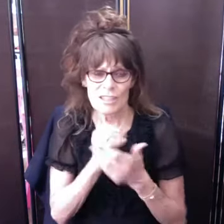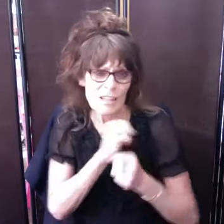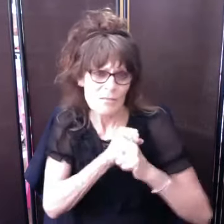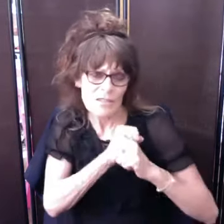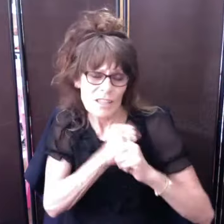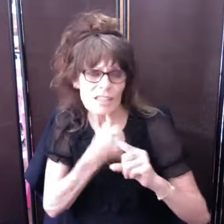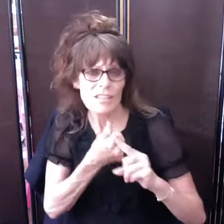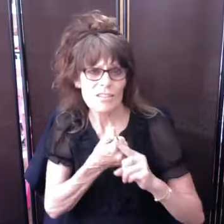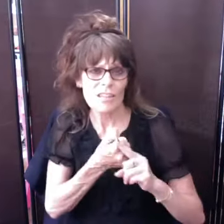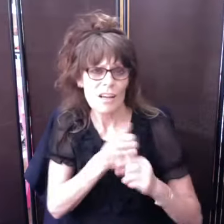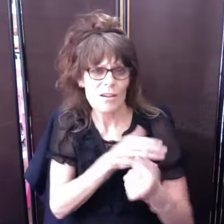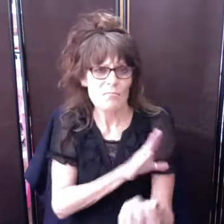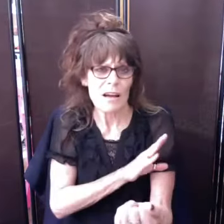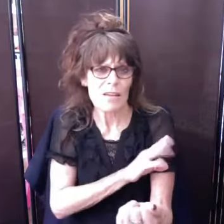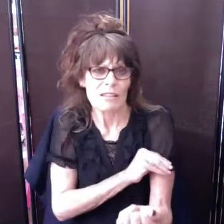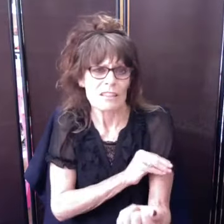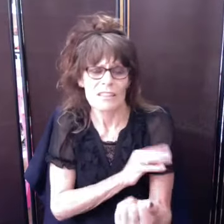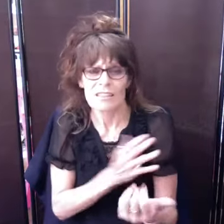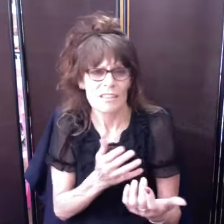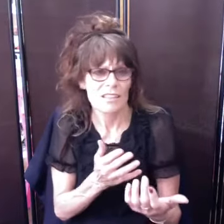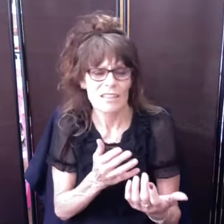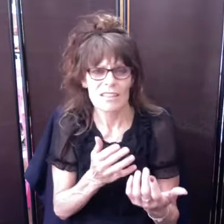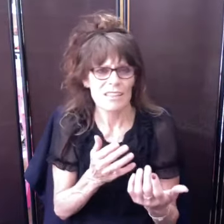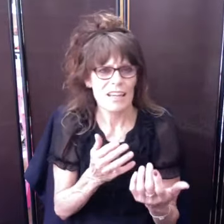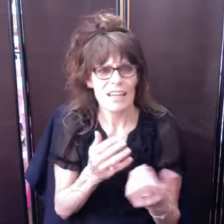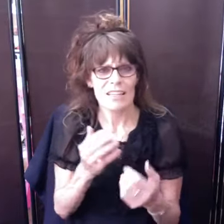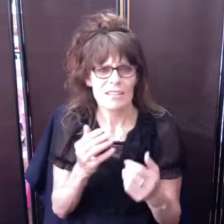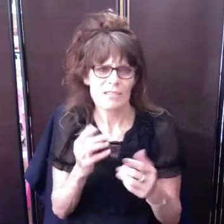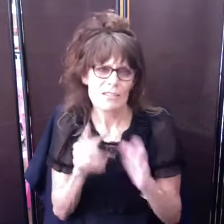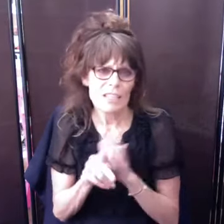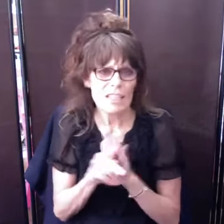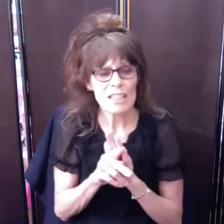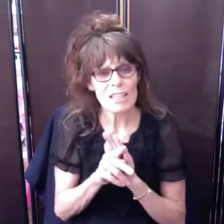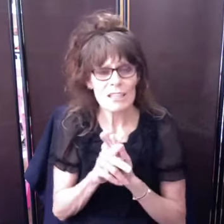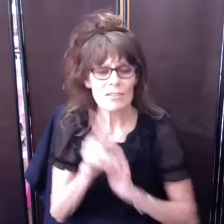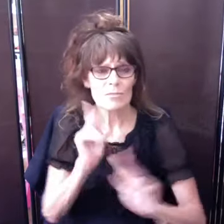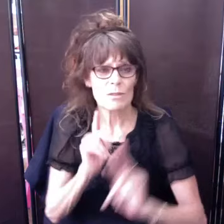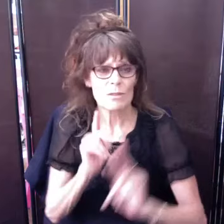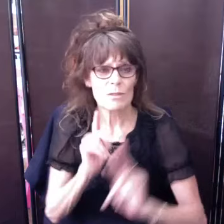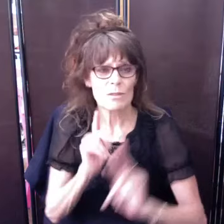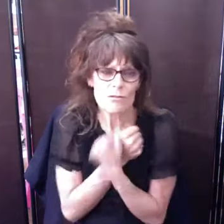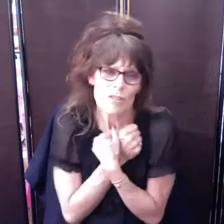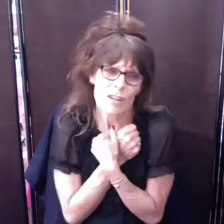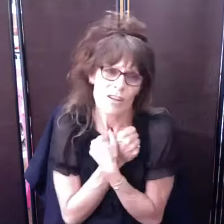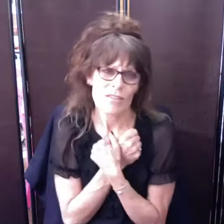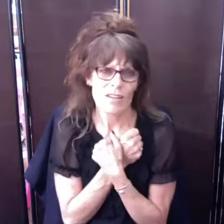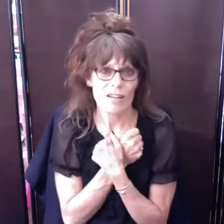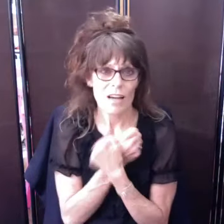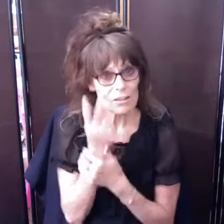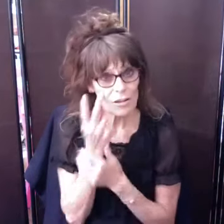destroy you. And it'll destroy the lives of people around you that love you unconditionally. I watched it happen. We